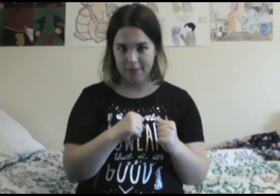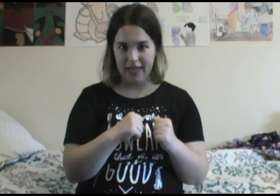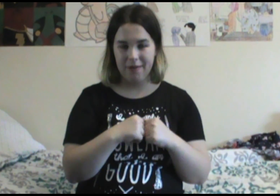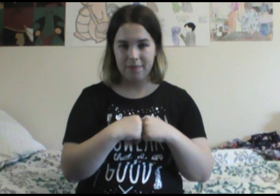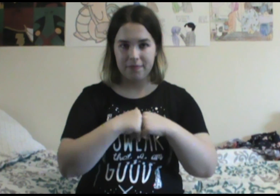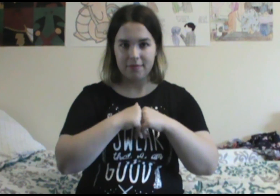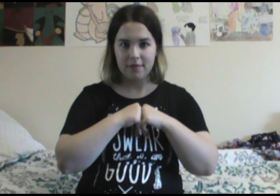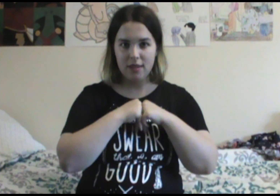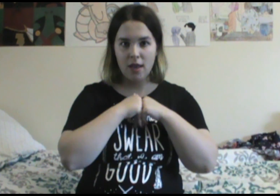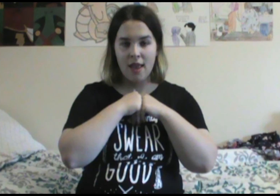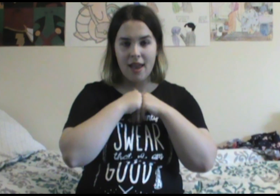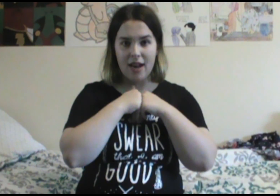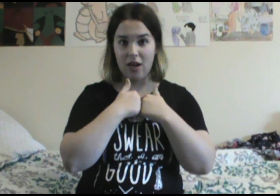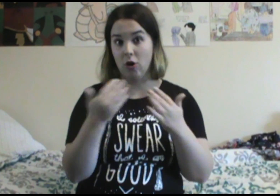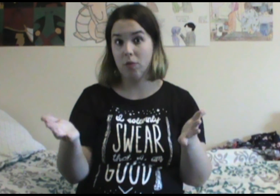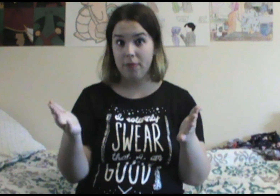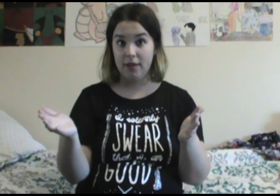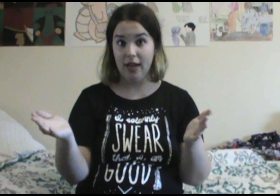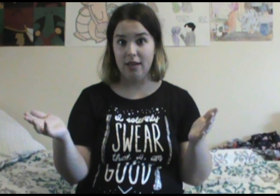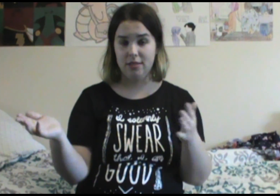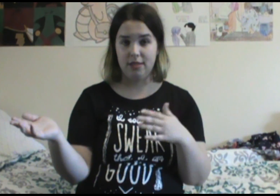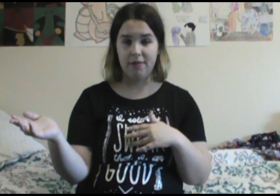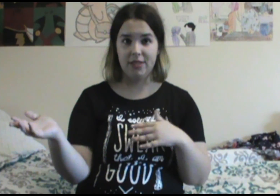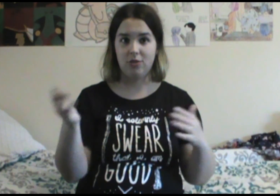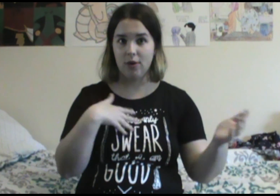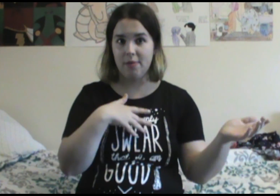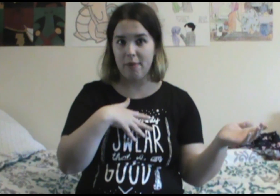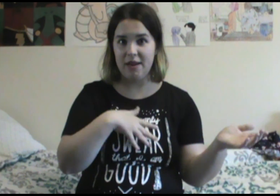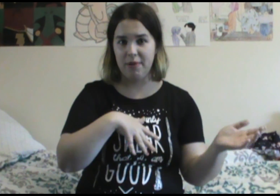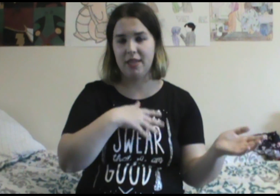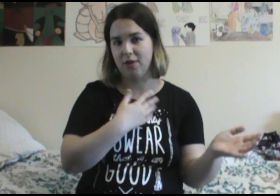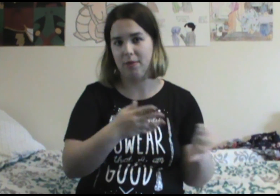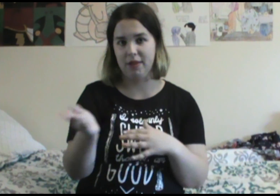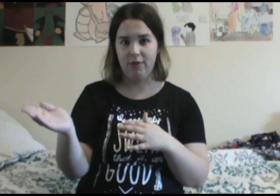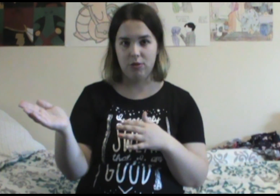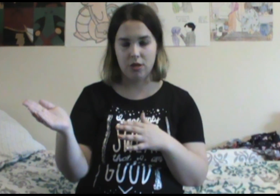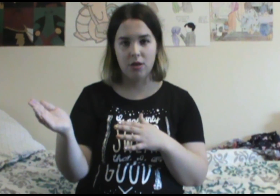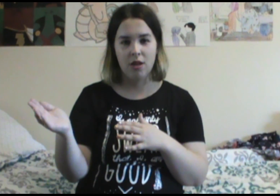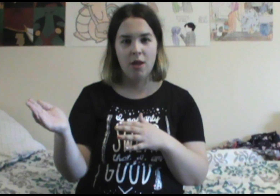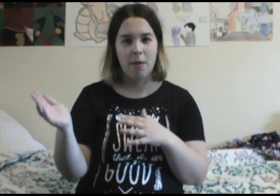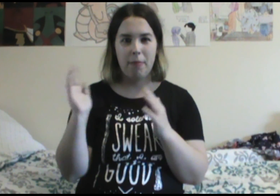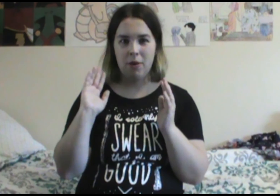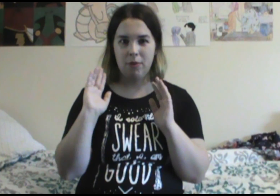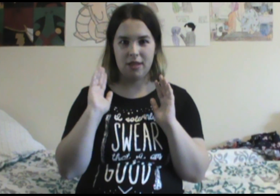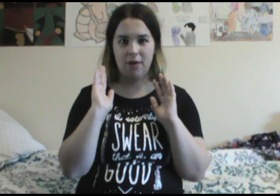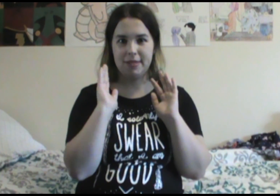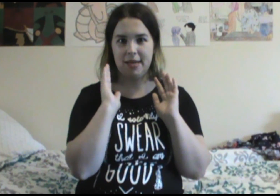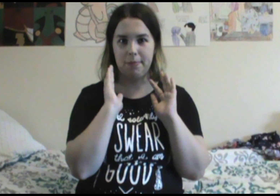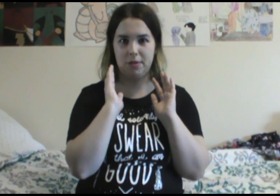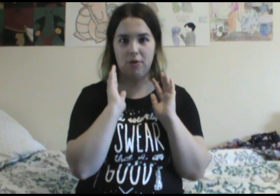me. And I hope that some of his story might be cleared up in the future. But with how this episode